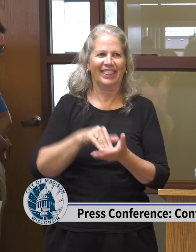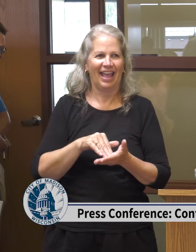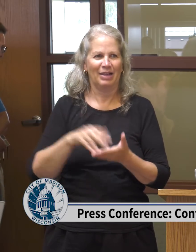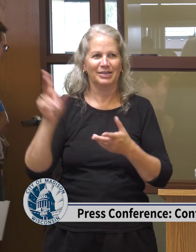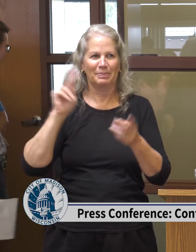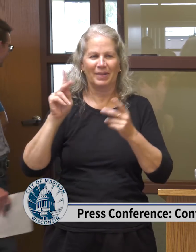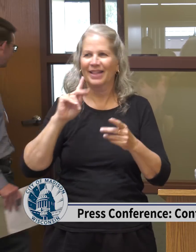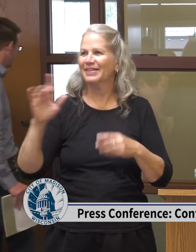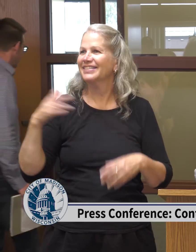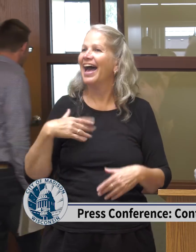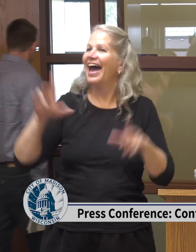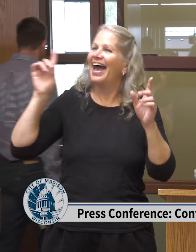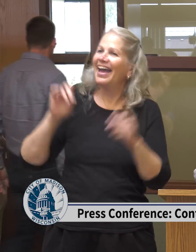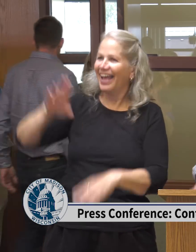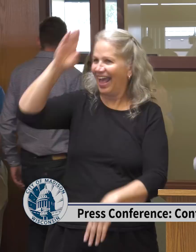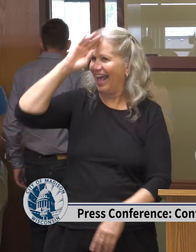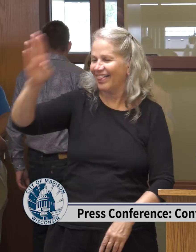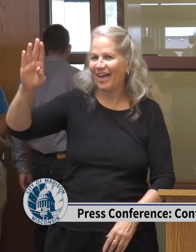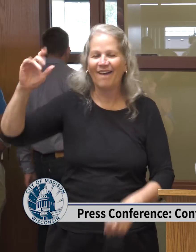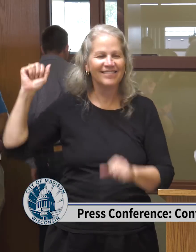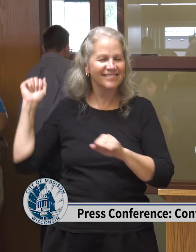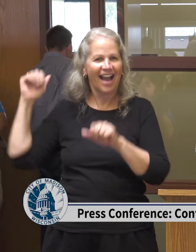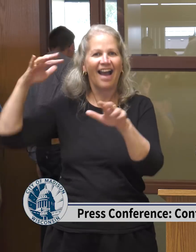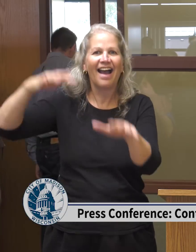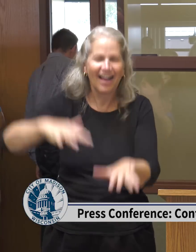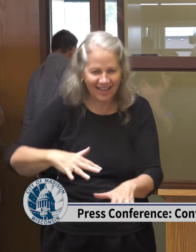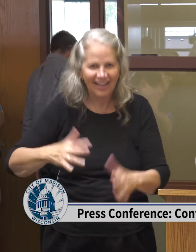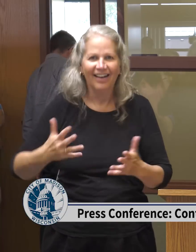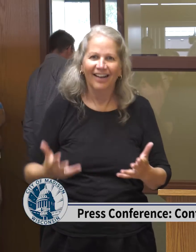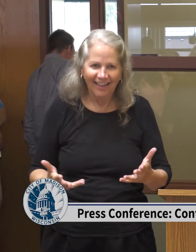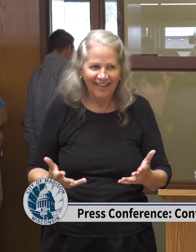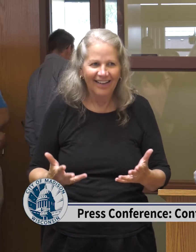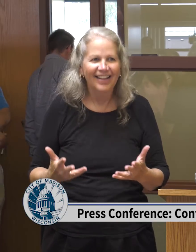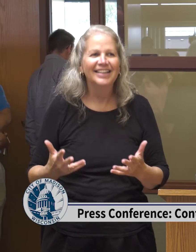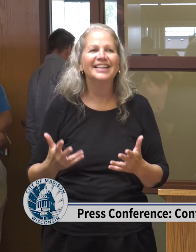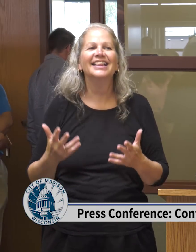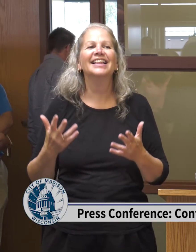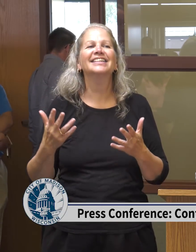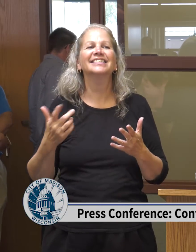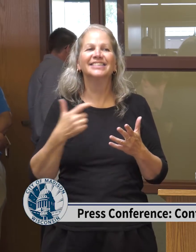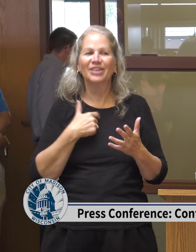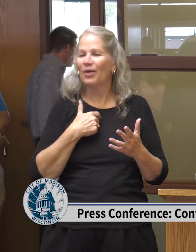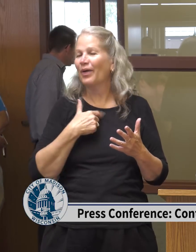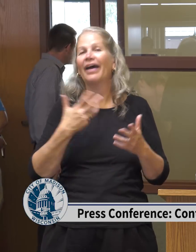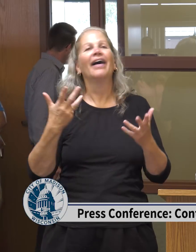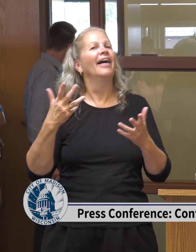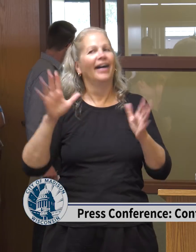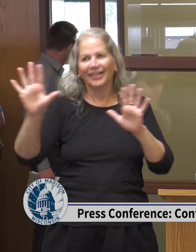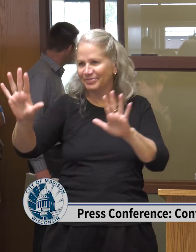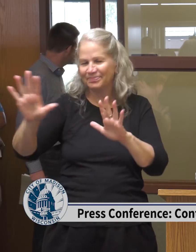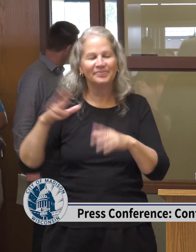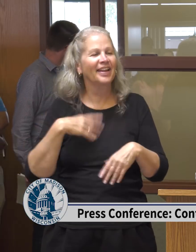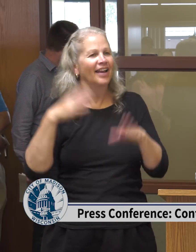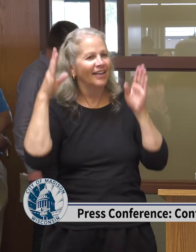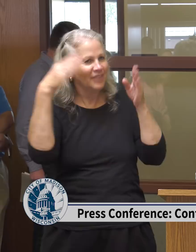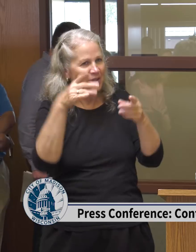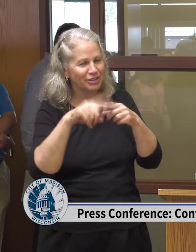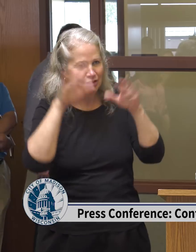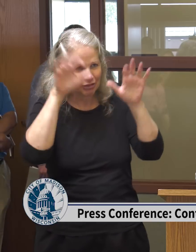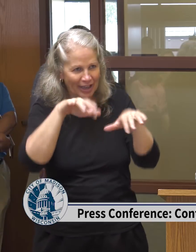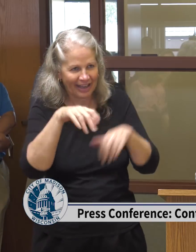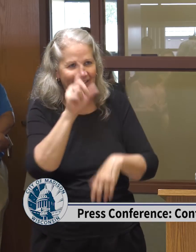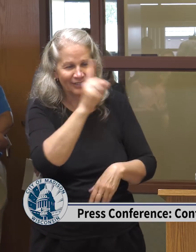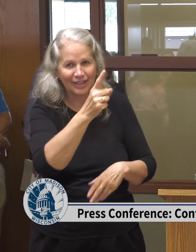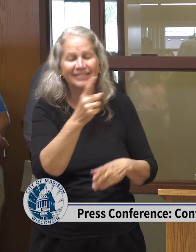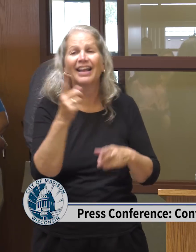So that just compounds it. But we're going to do both. We're going to deal with the rain, and we're going to be great hosts for our visitors. Another